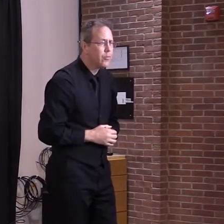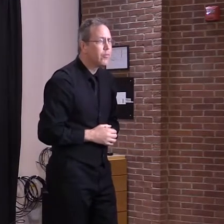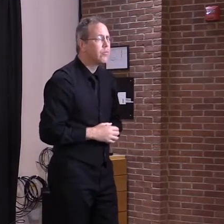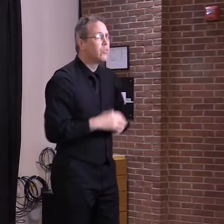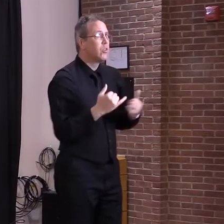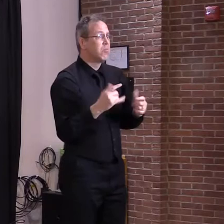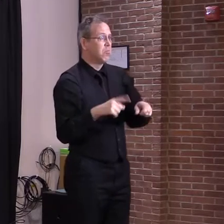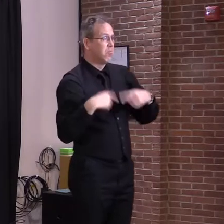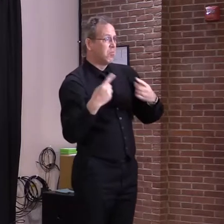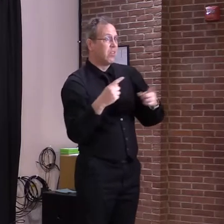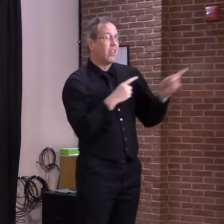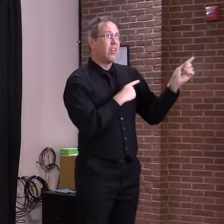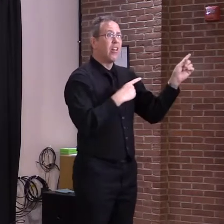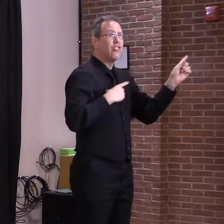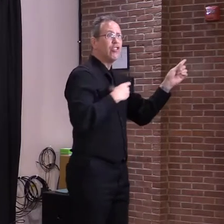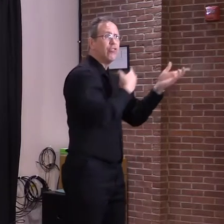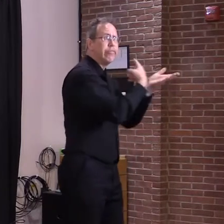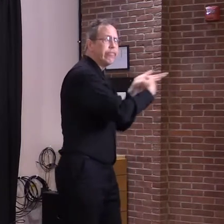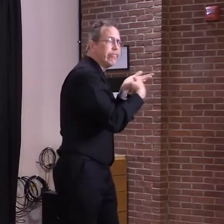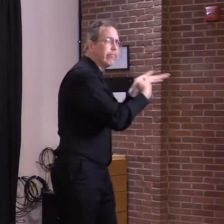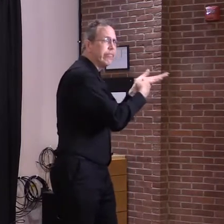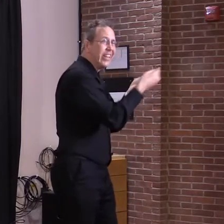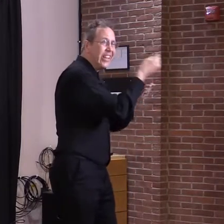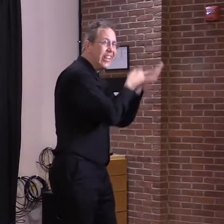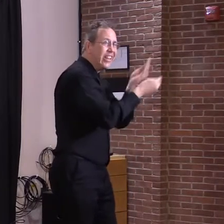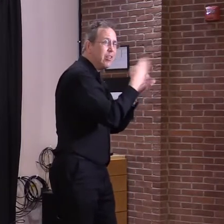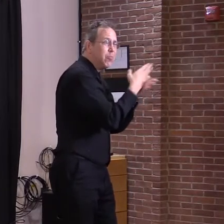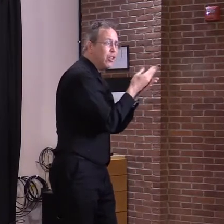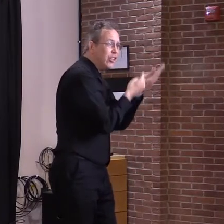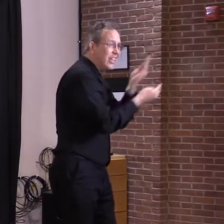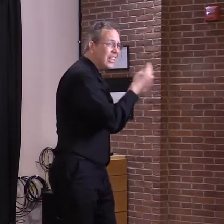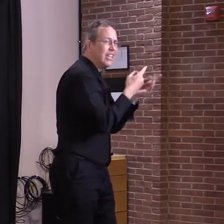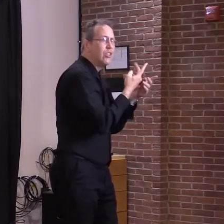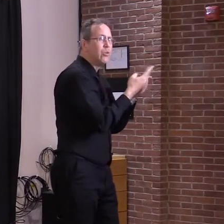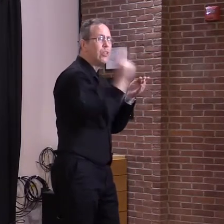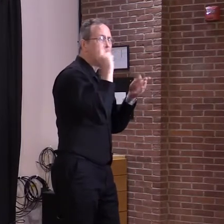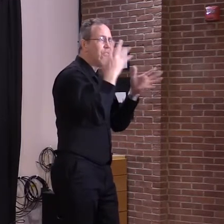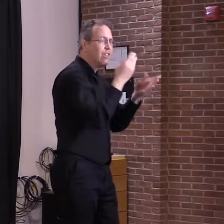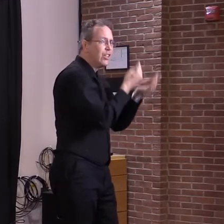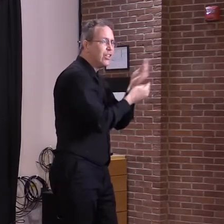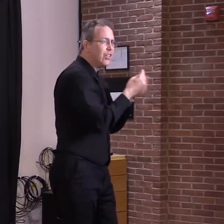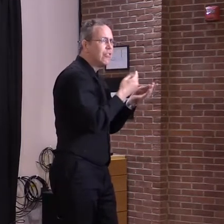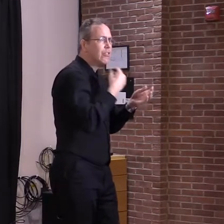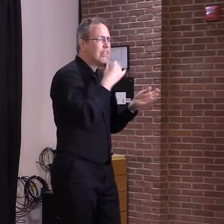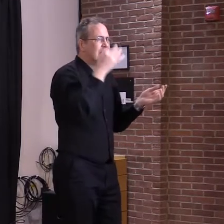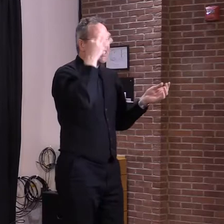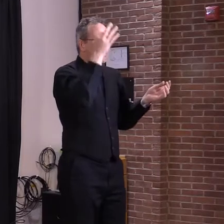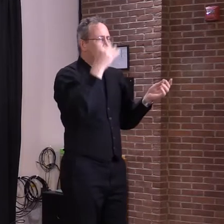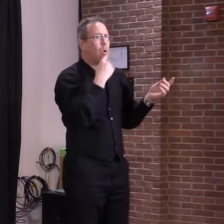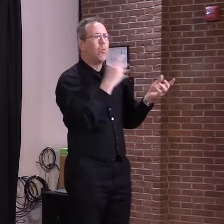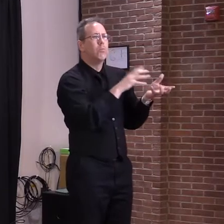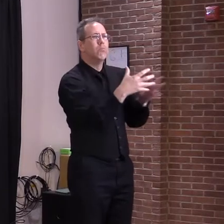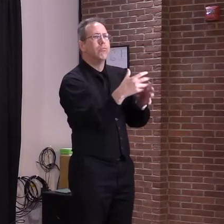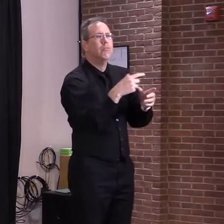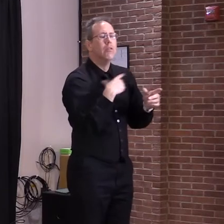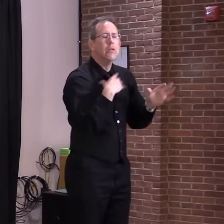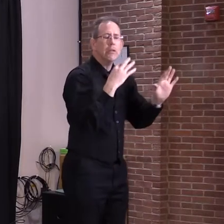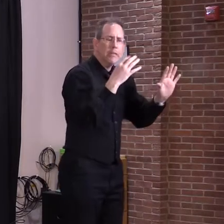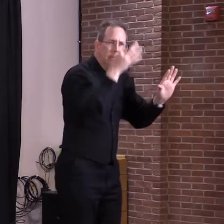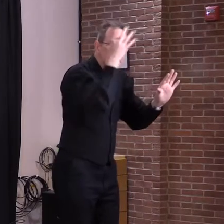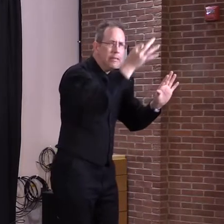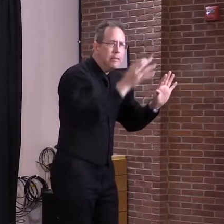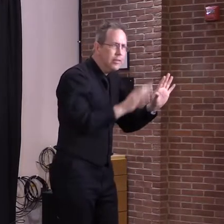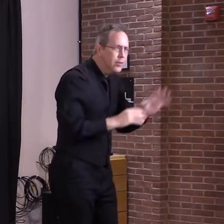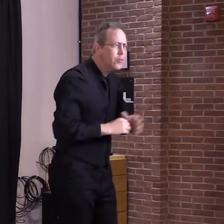as the governor said, the budget that passed the House included $0 for these initiatives. $0 to help